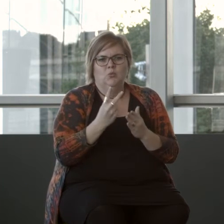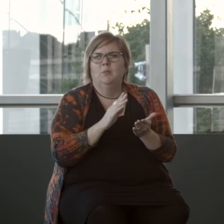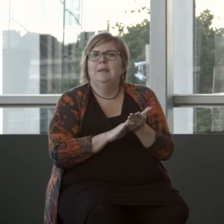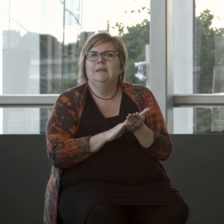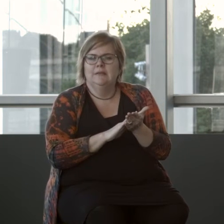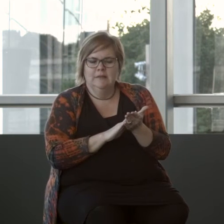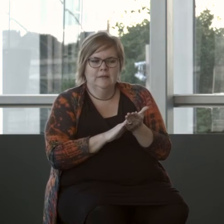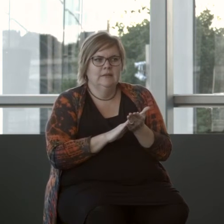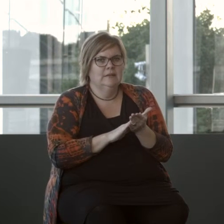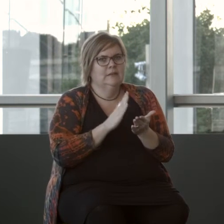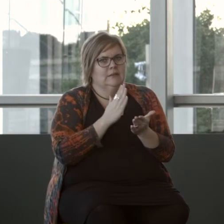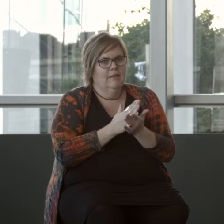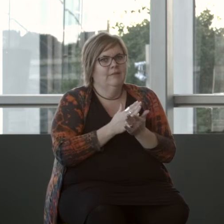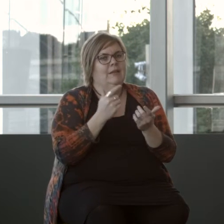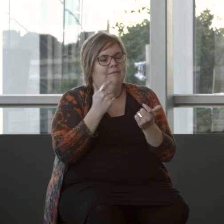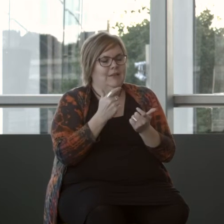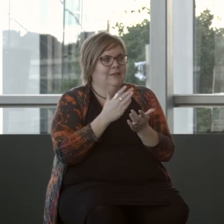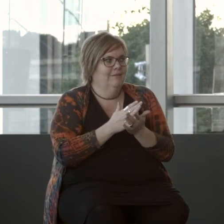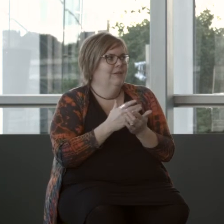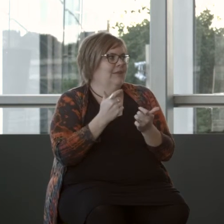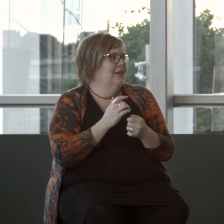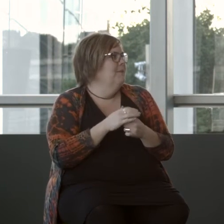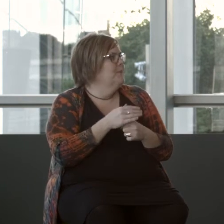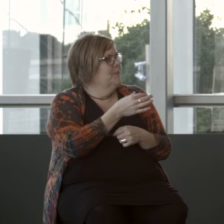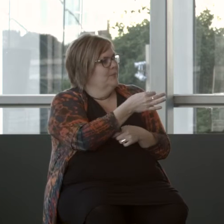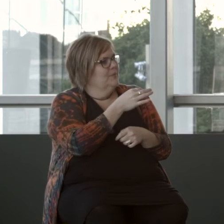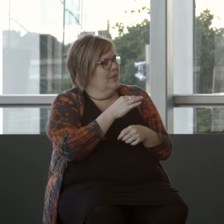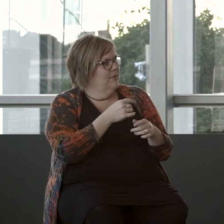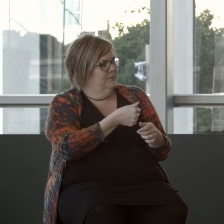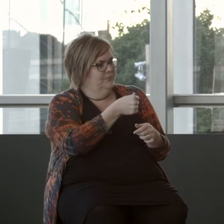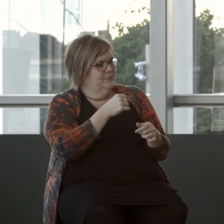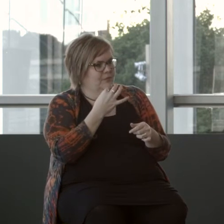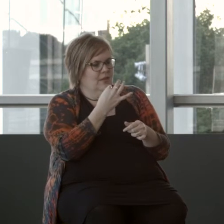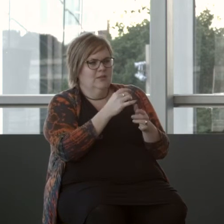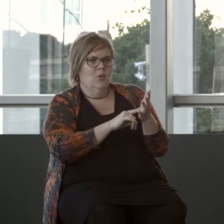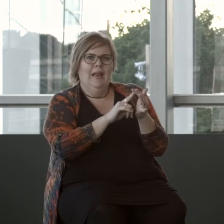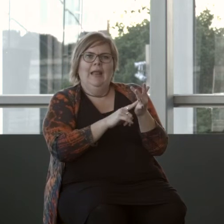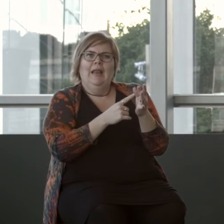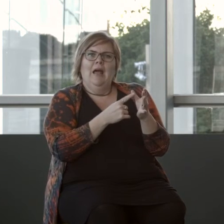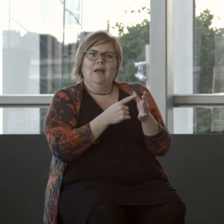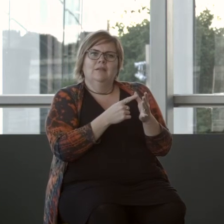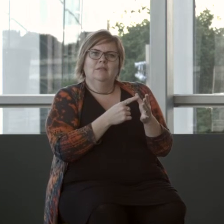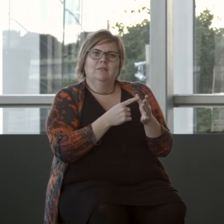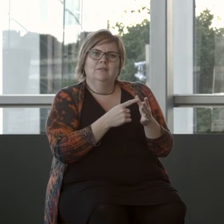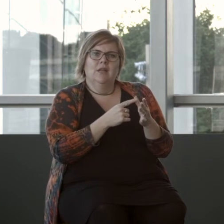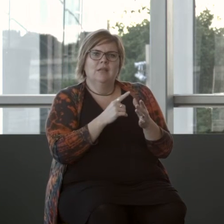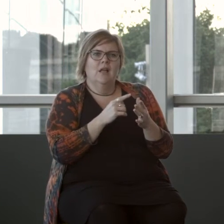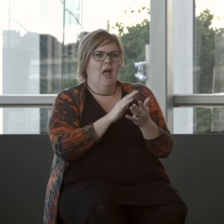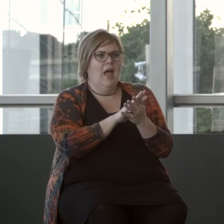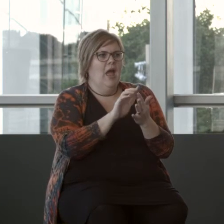and they're definitely funny. So do you turn Leela into kind of a heroine